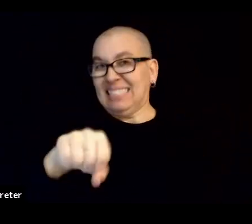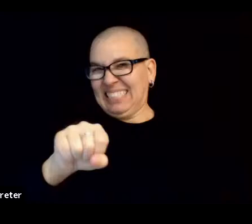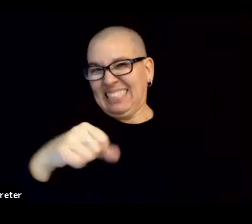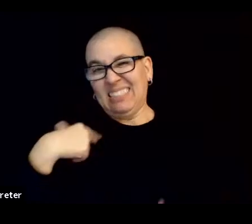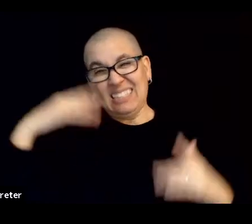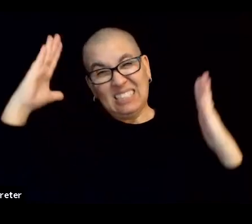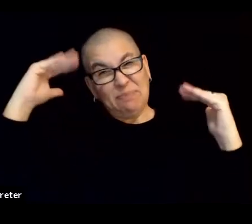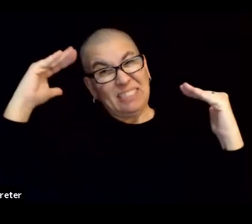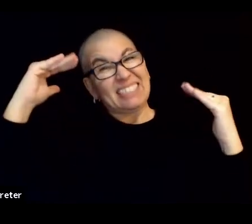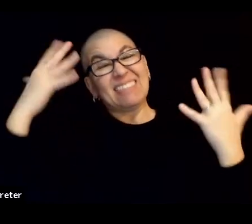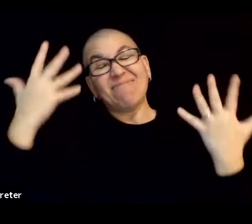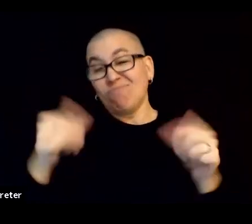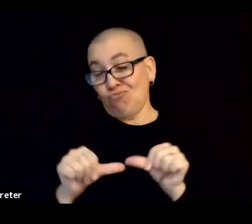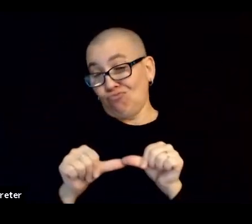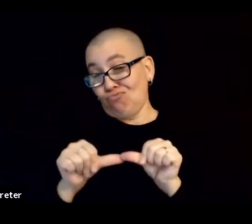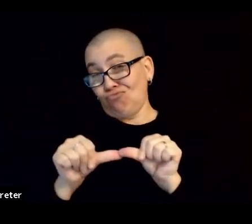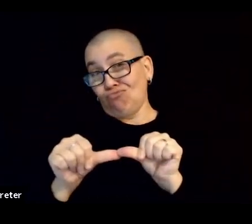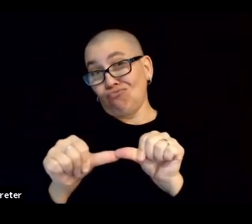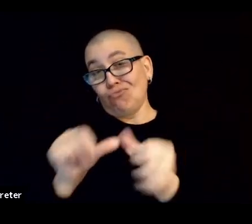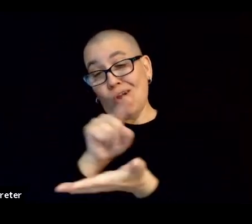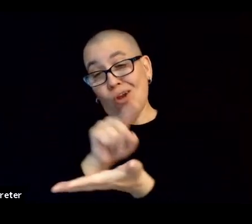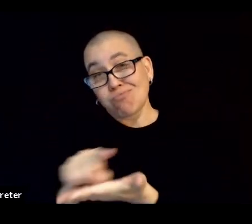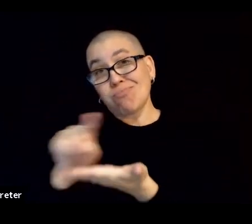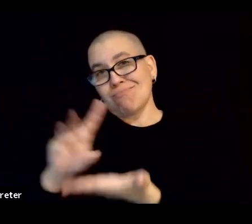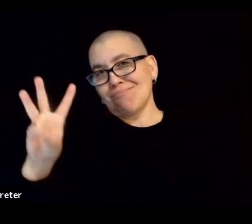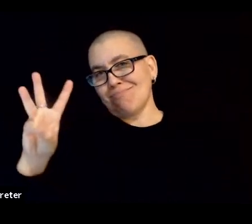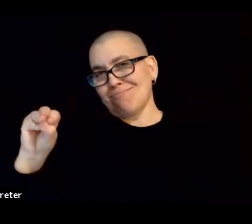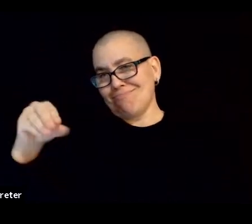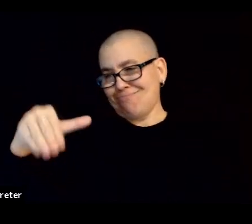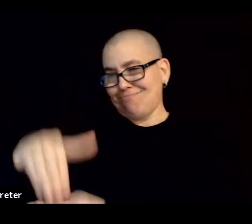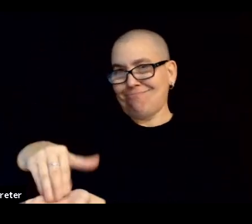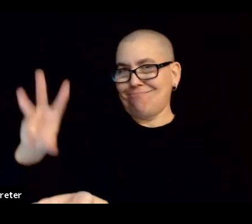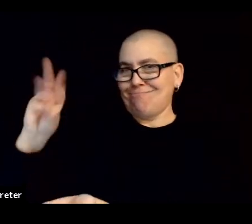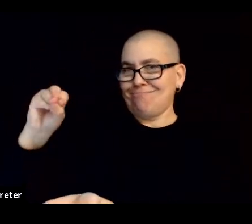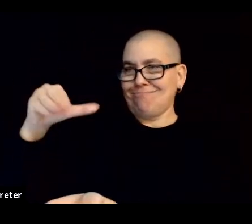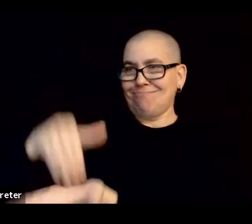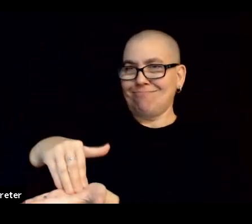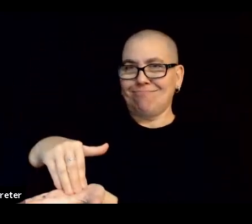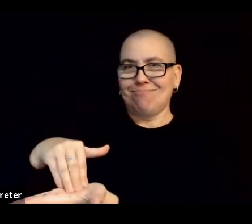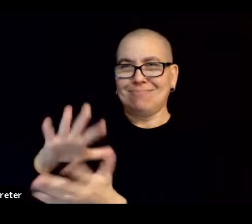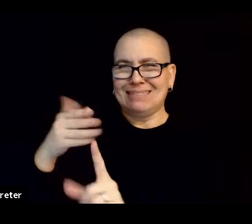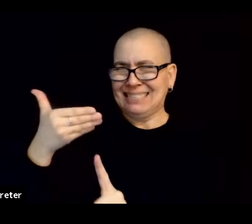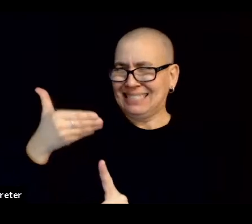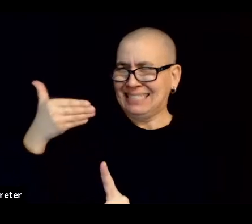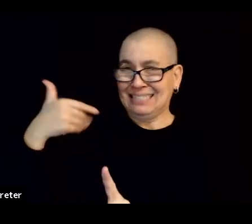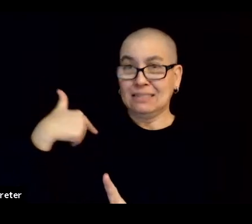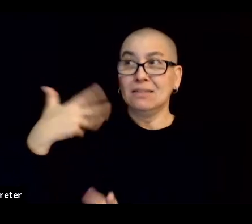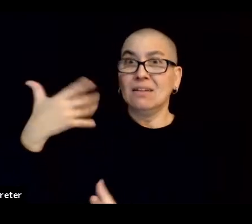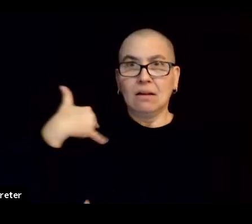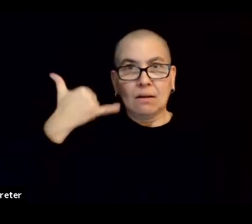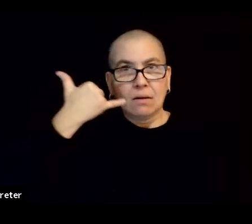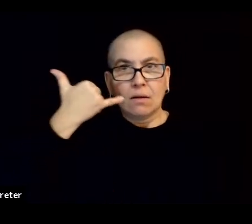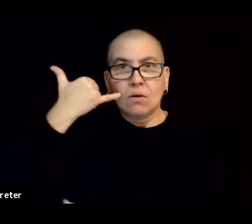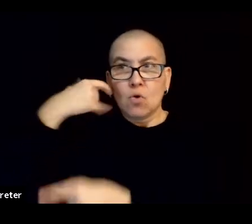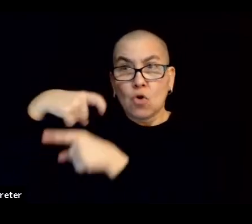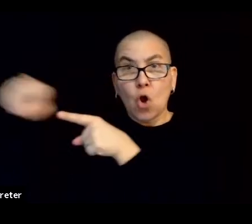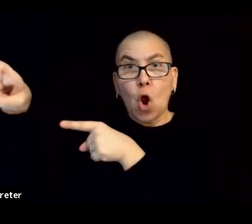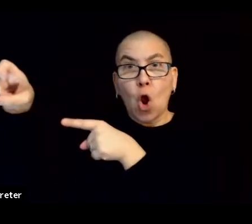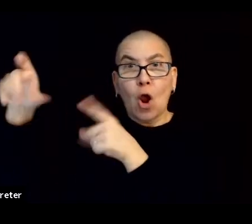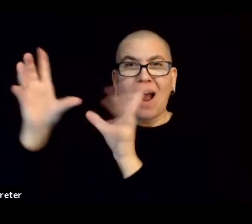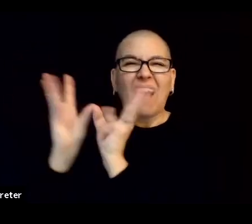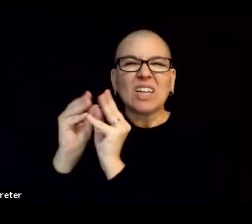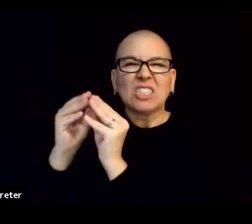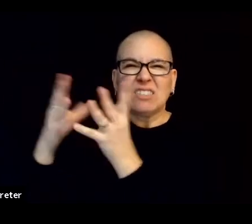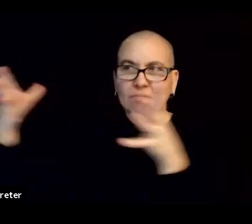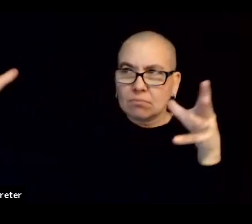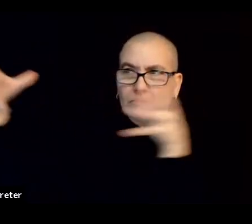governor's on calls all the time. I don't know if he's got anything he'd like to share. Well, Theo, we don't know.